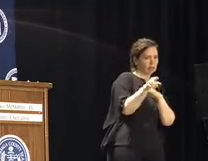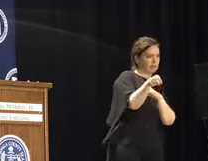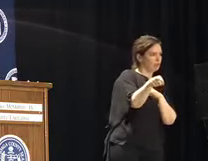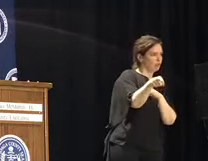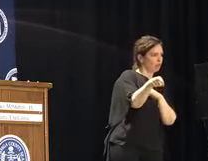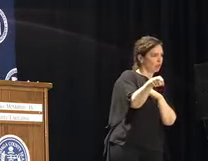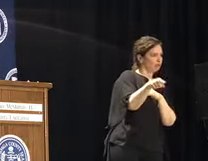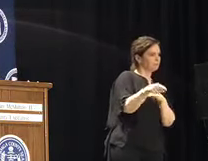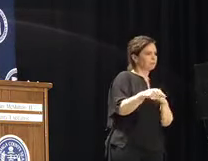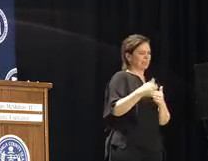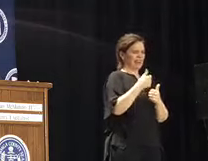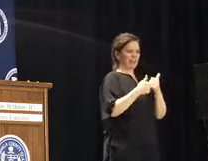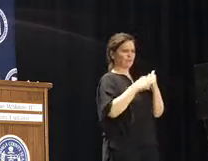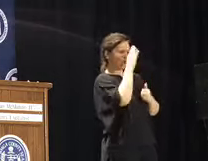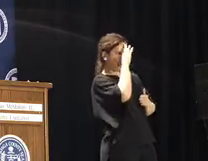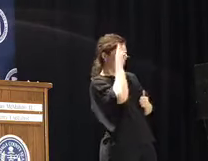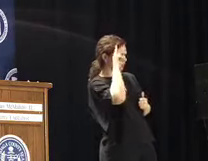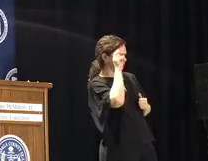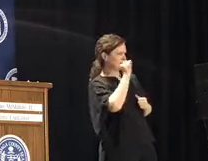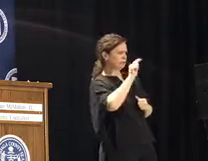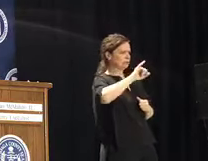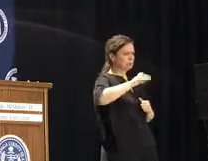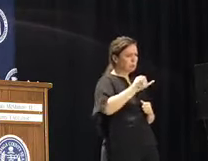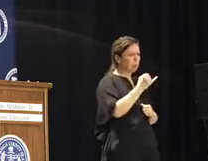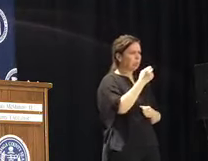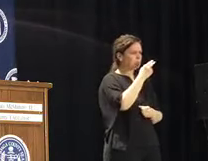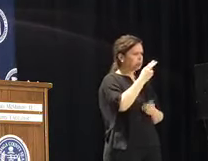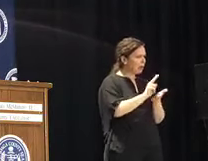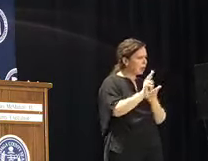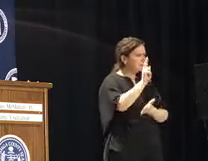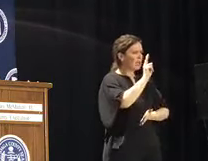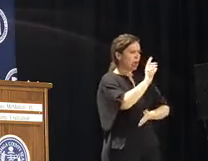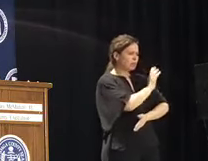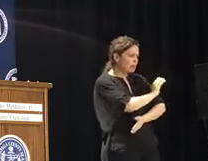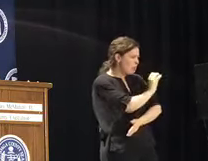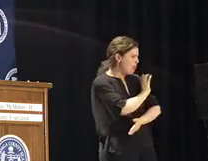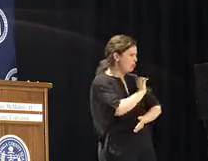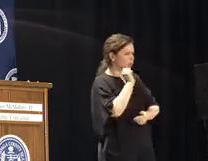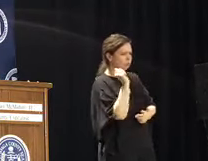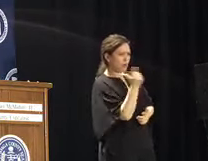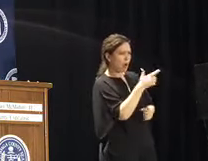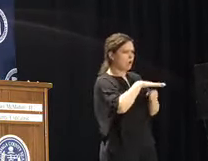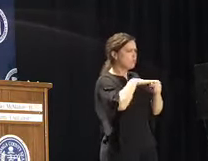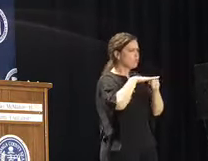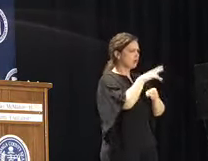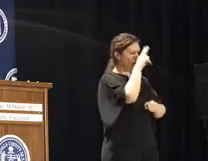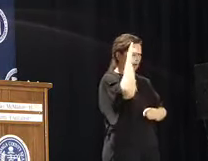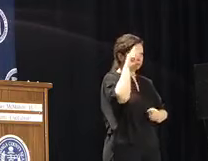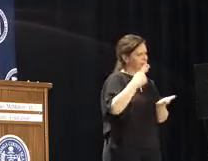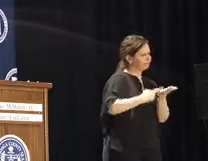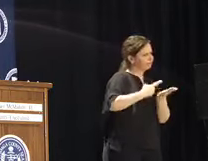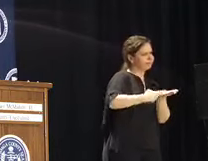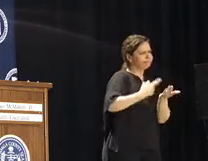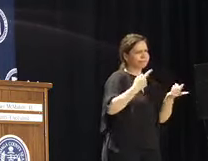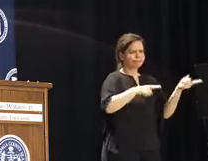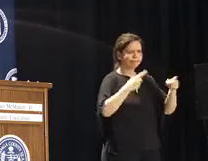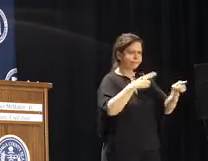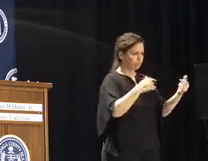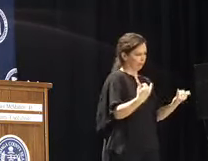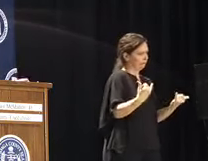the day we knew that this would become a threat to our community. Now that the hospitals have submitted their plans for the